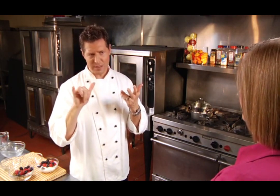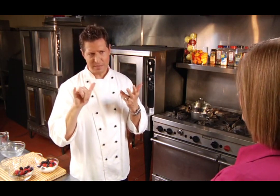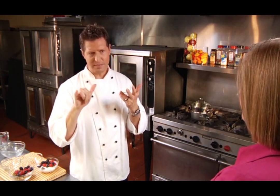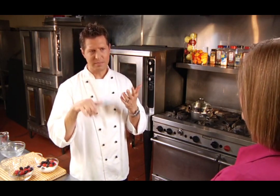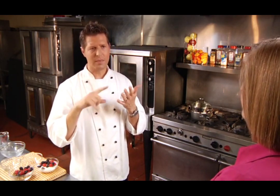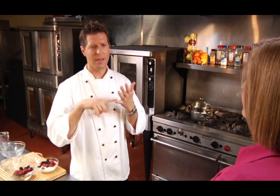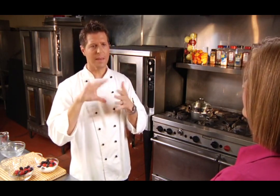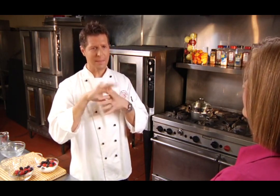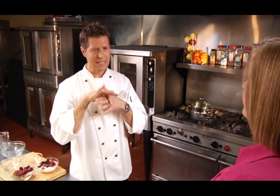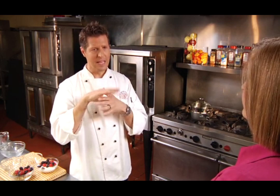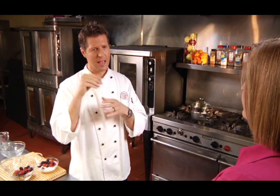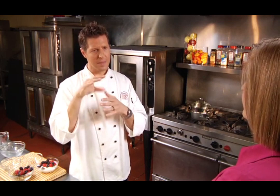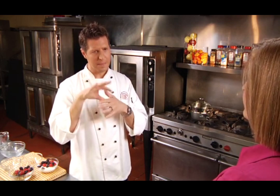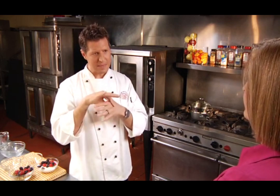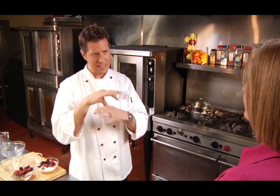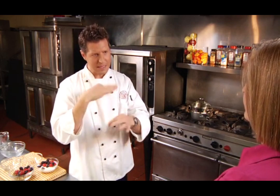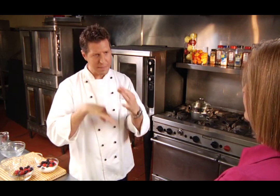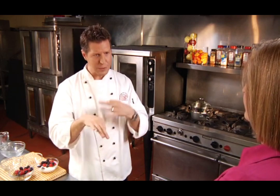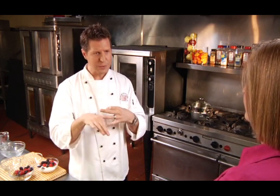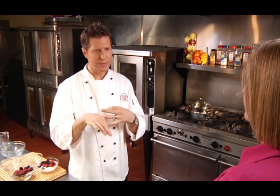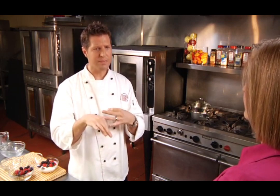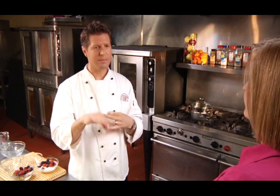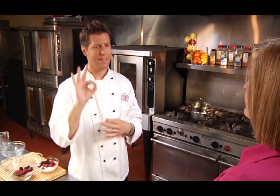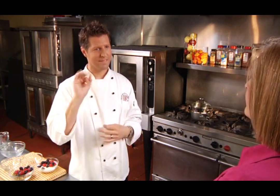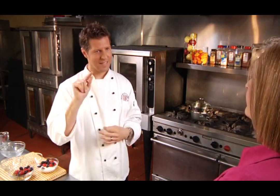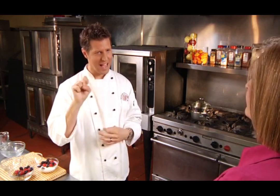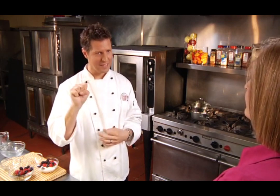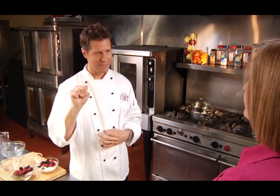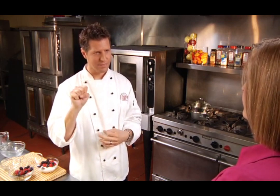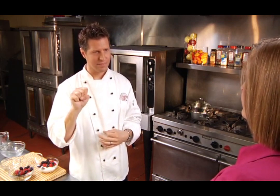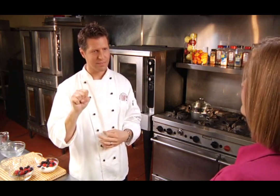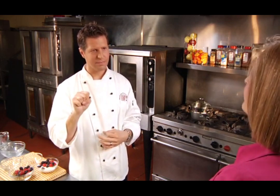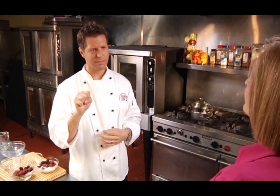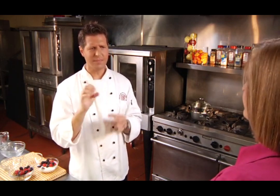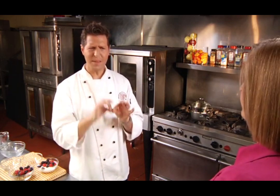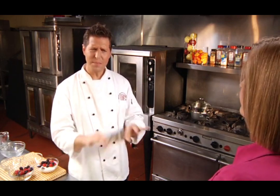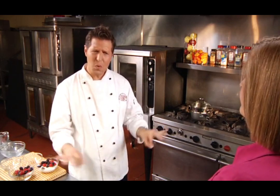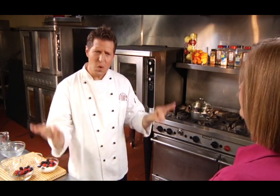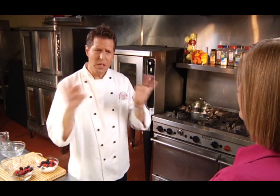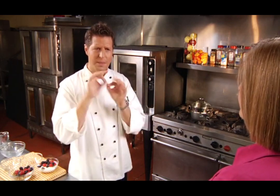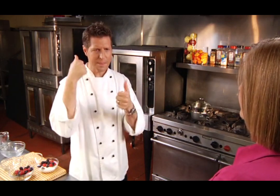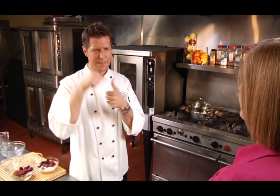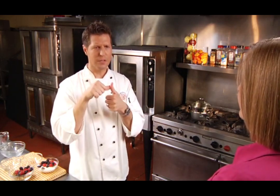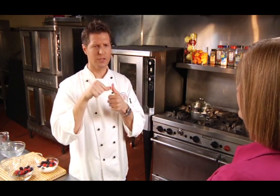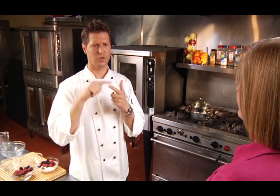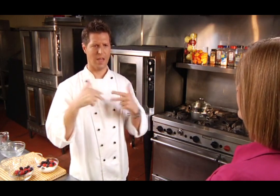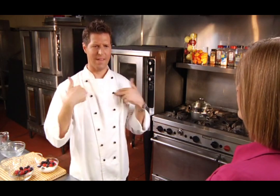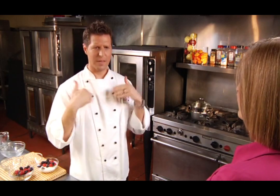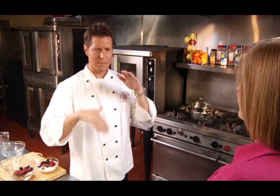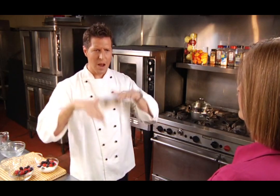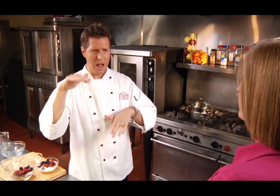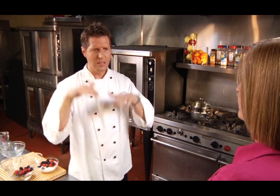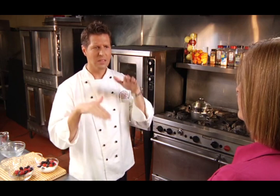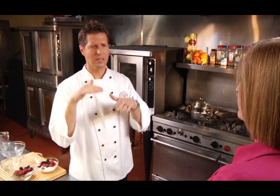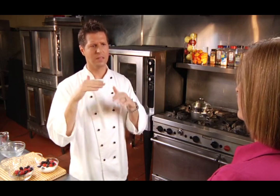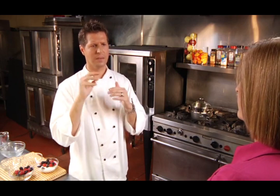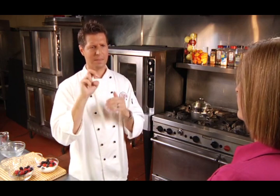meats and meat substitutes, and fats. It's important for a balanced menu to include all food